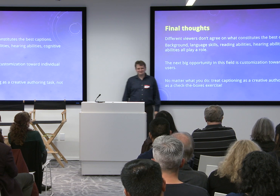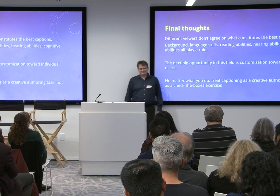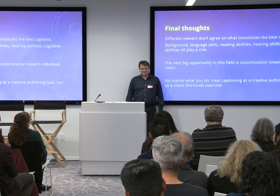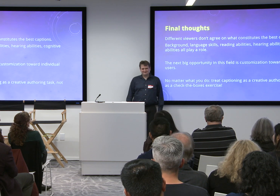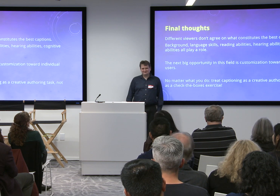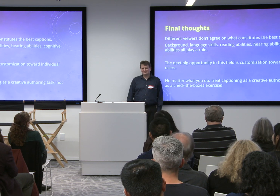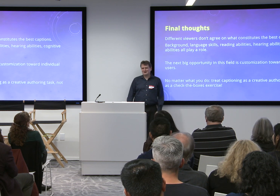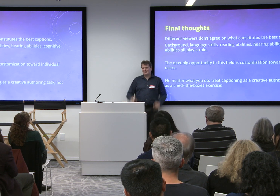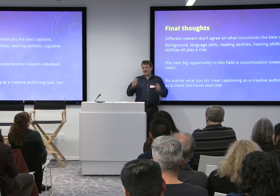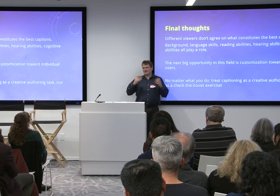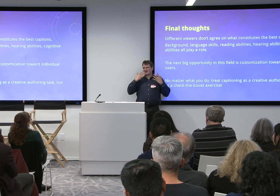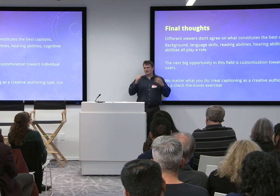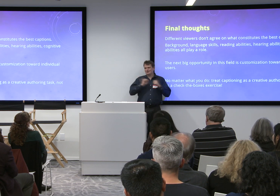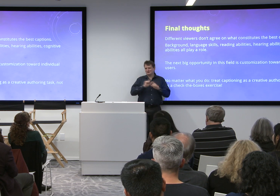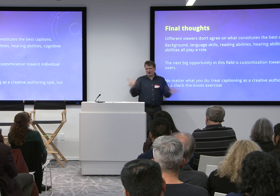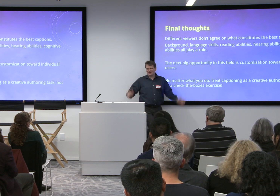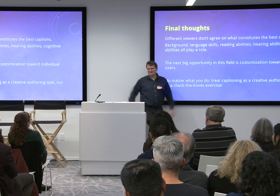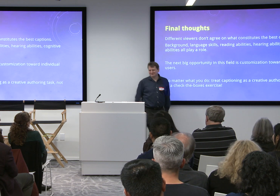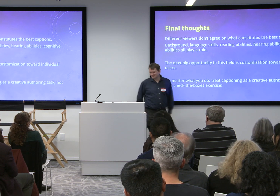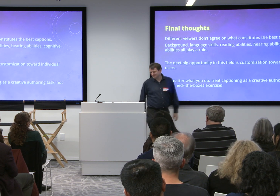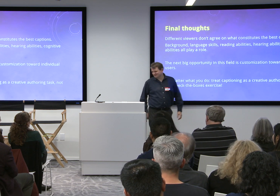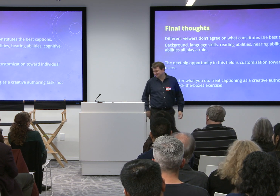better. All right, thank you, everyone.